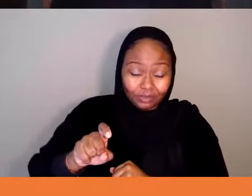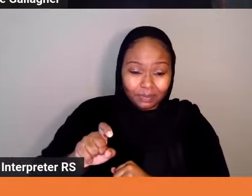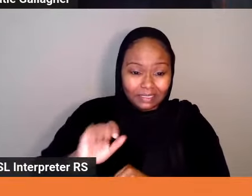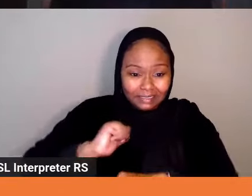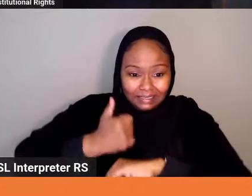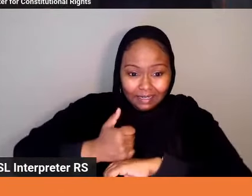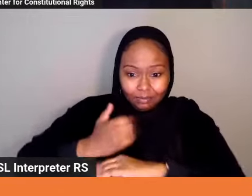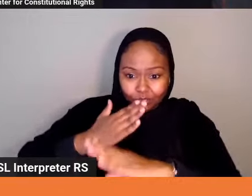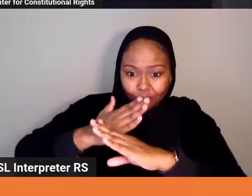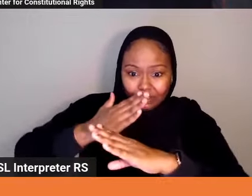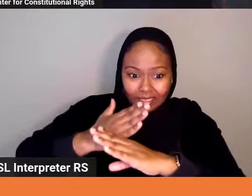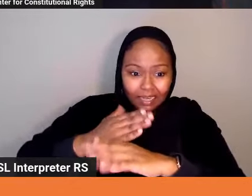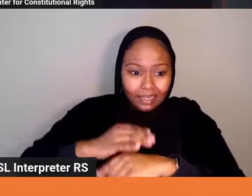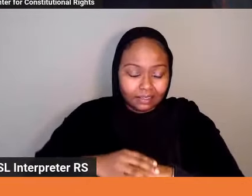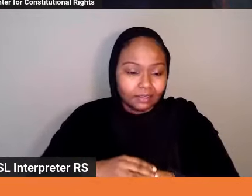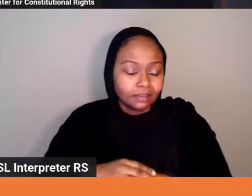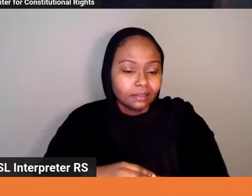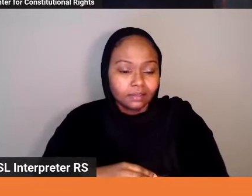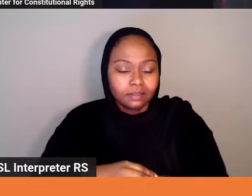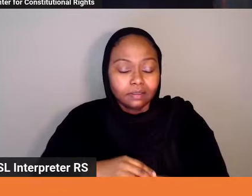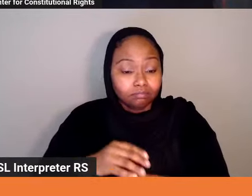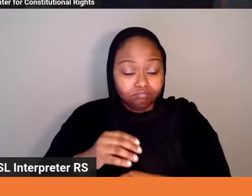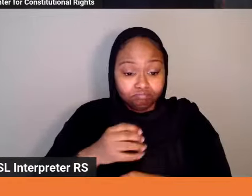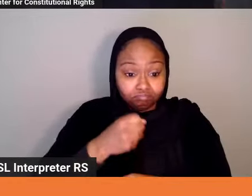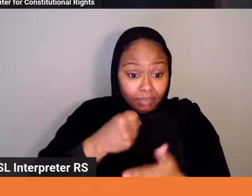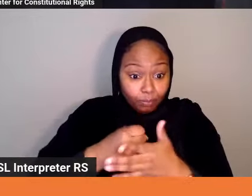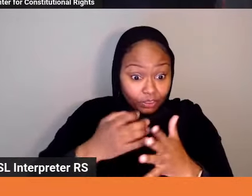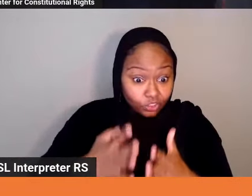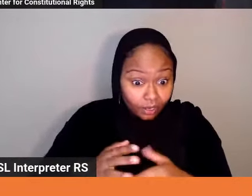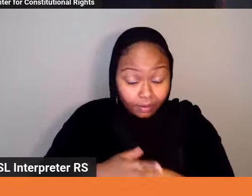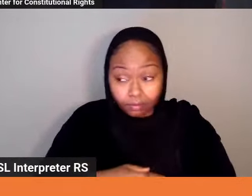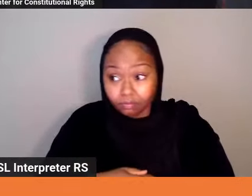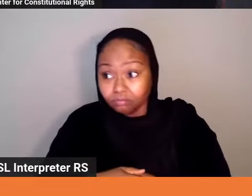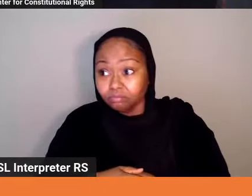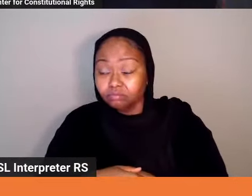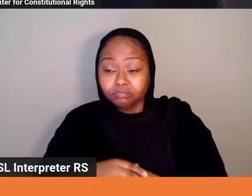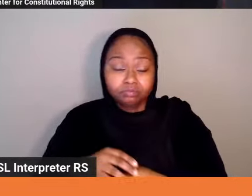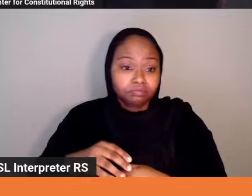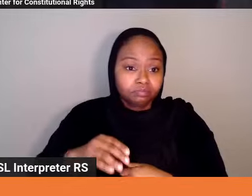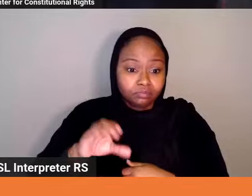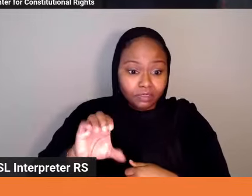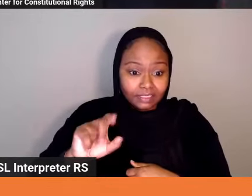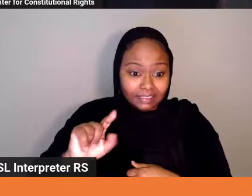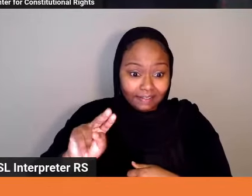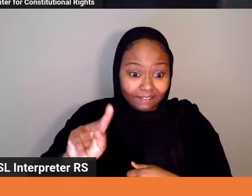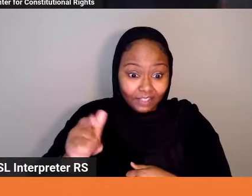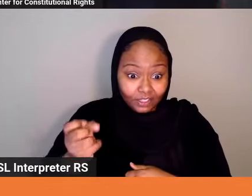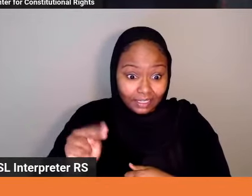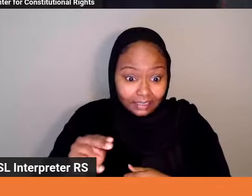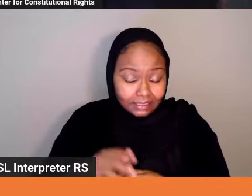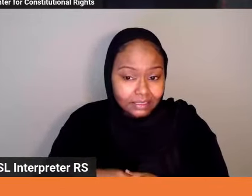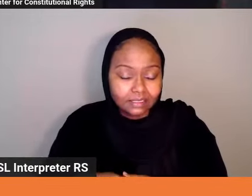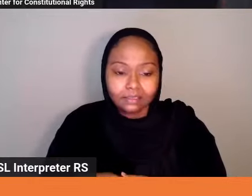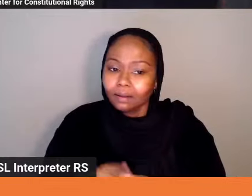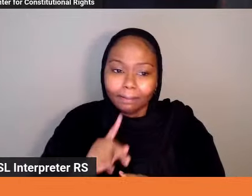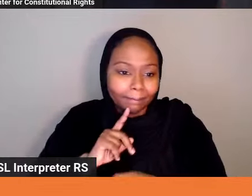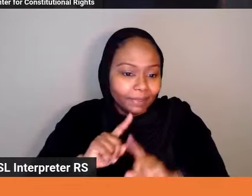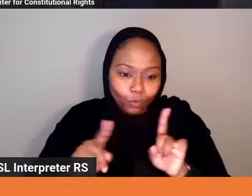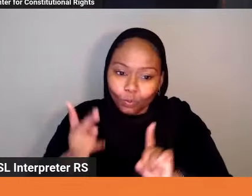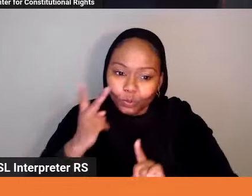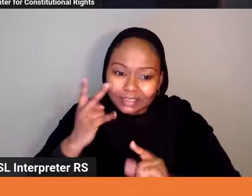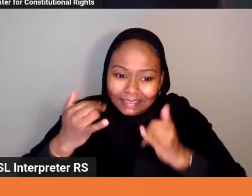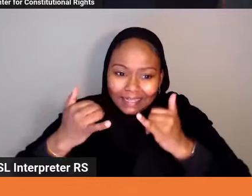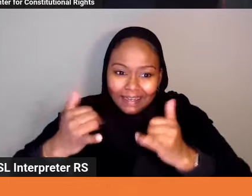occupation, protect civilians. And so there is a reinforcing, and I think what we see now that we are at a moment